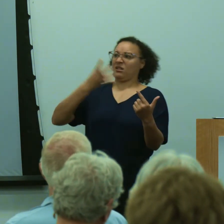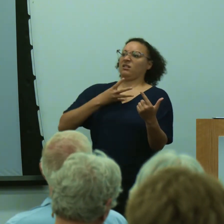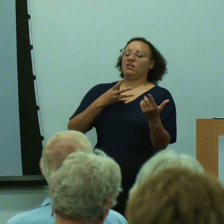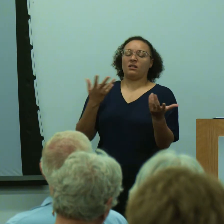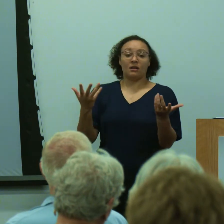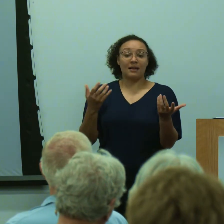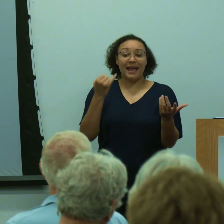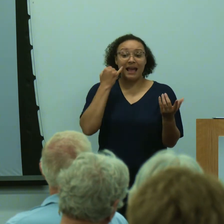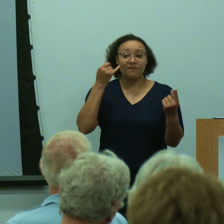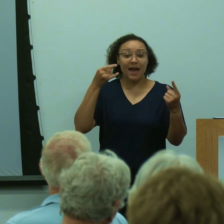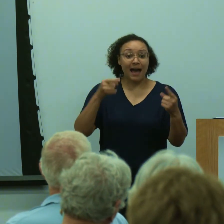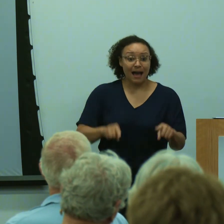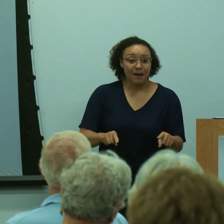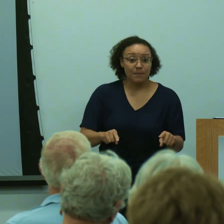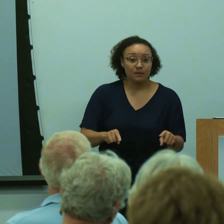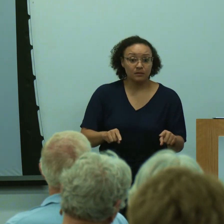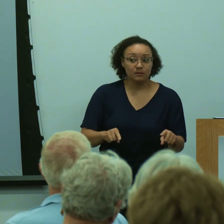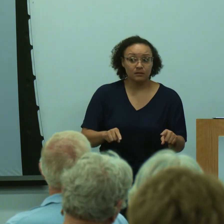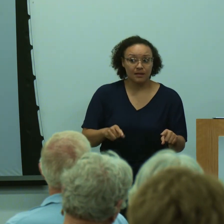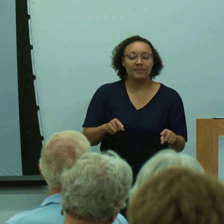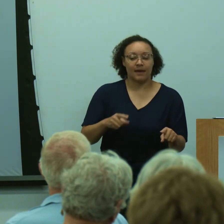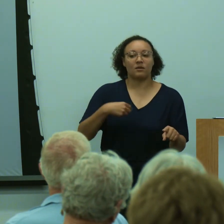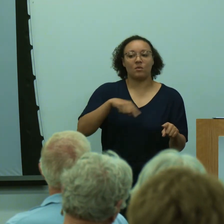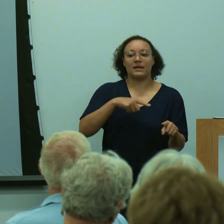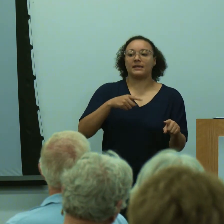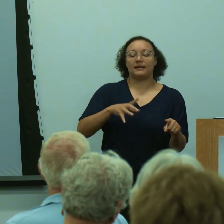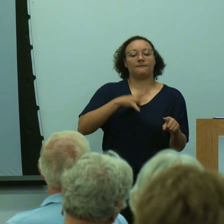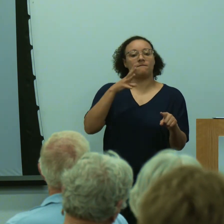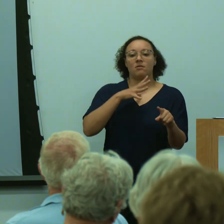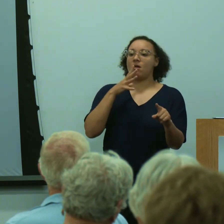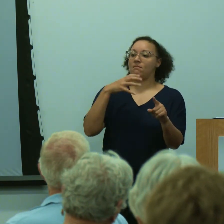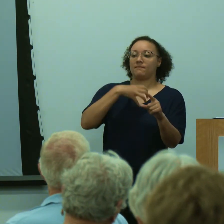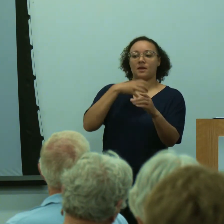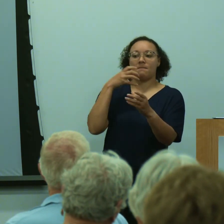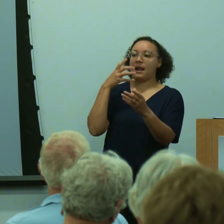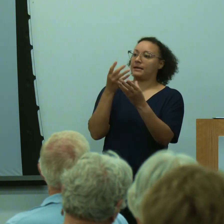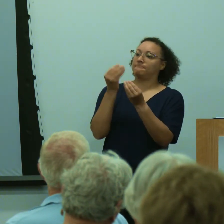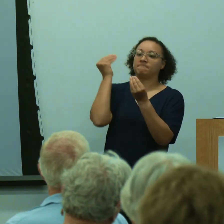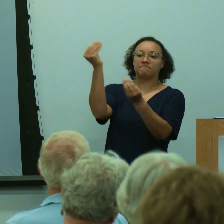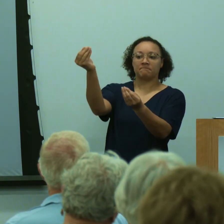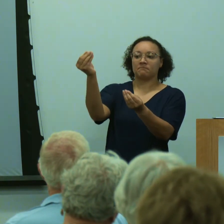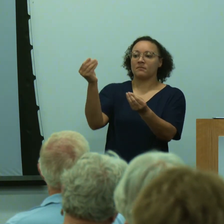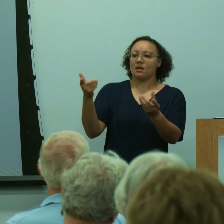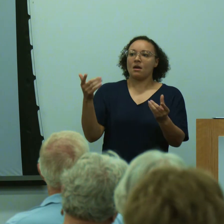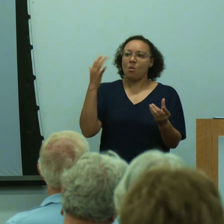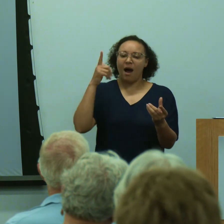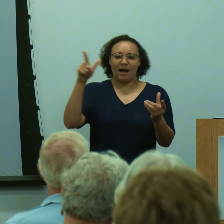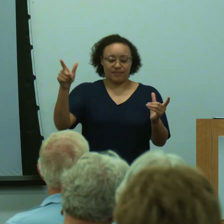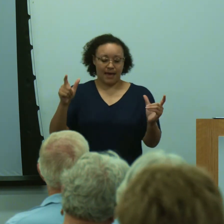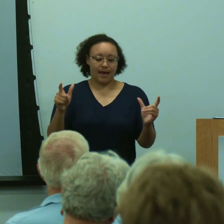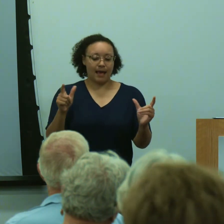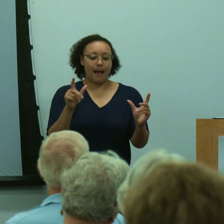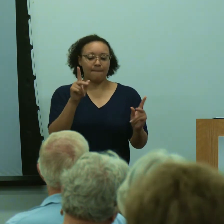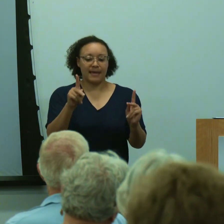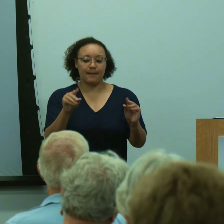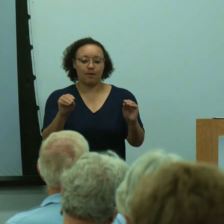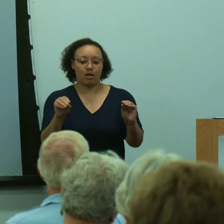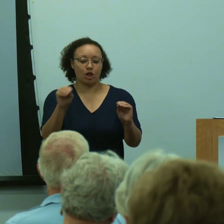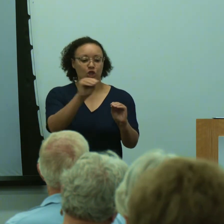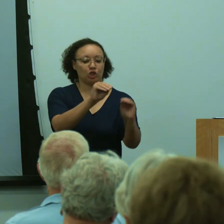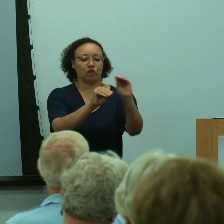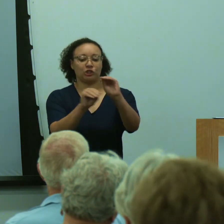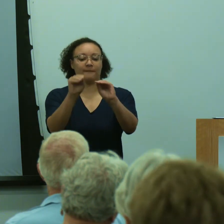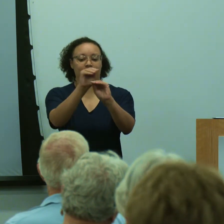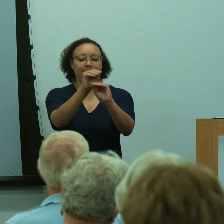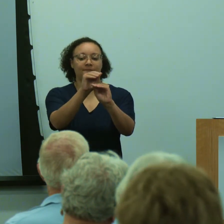happens, that needs to be a part of the complaint that is made. The way in which they continue to shift people and to deny